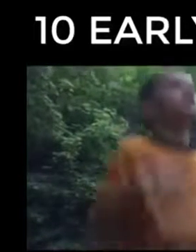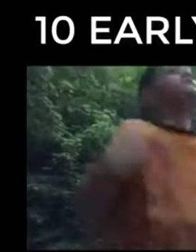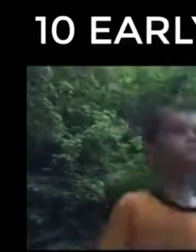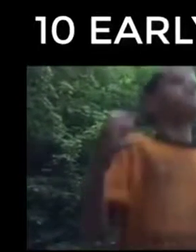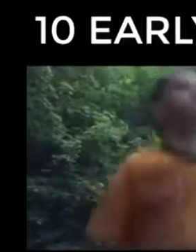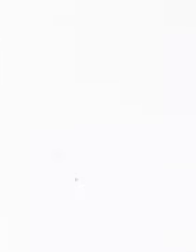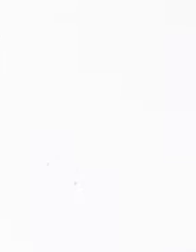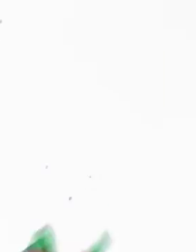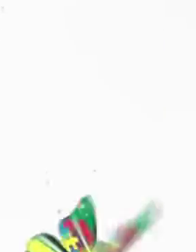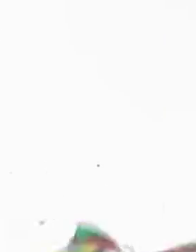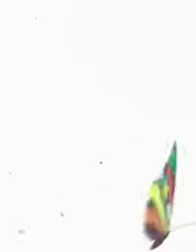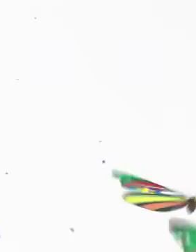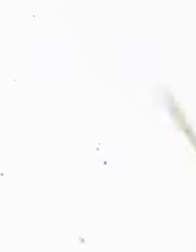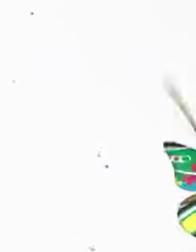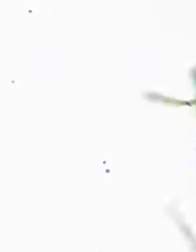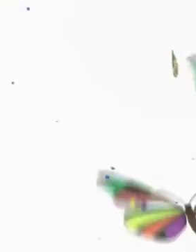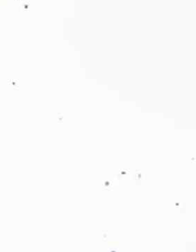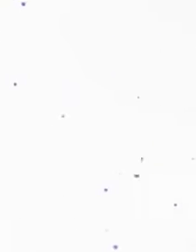social customs.